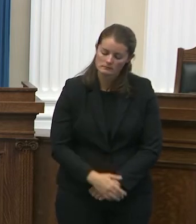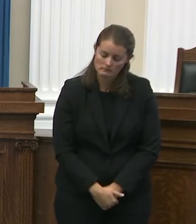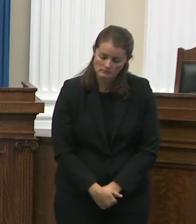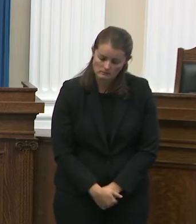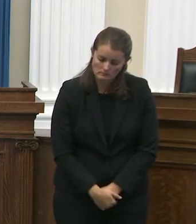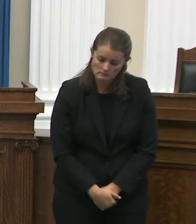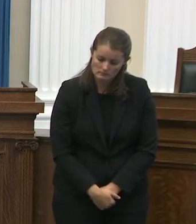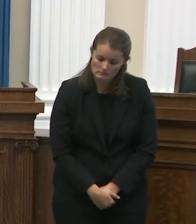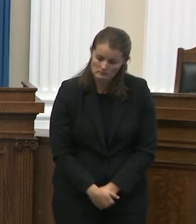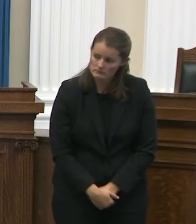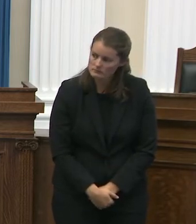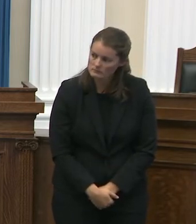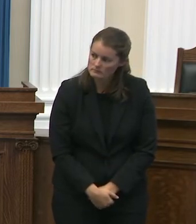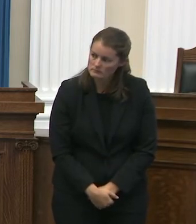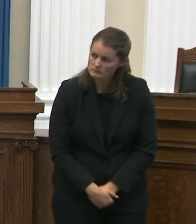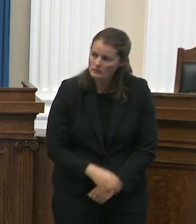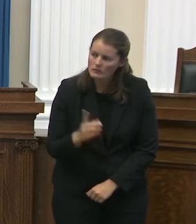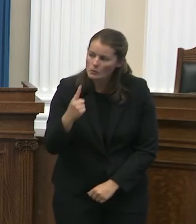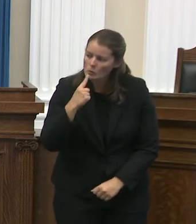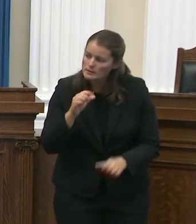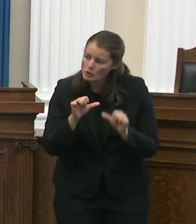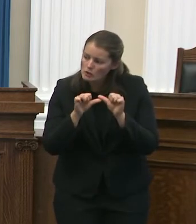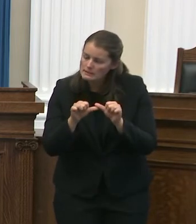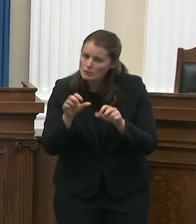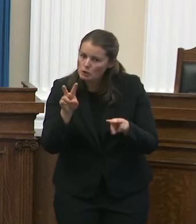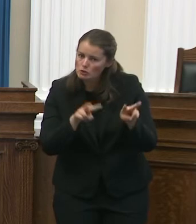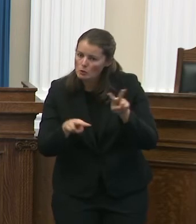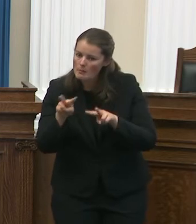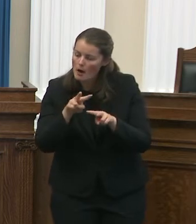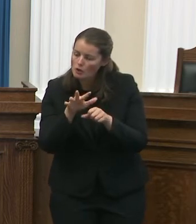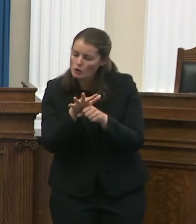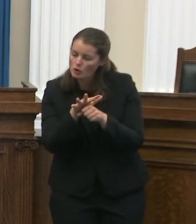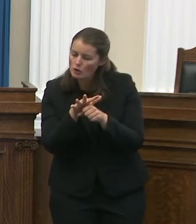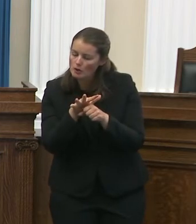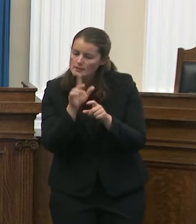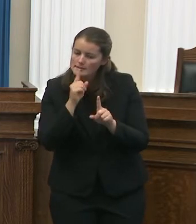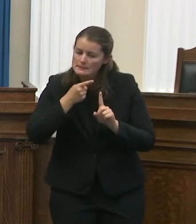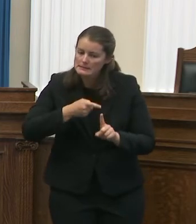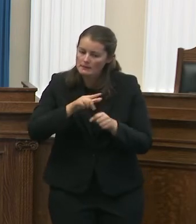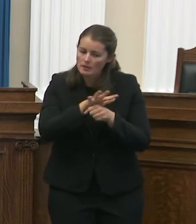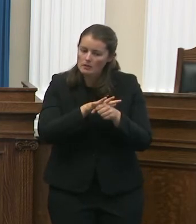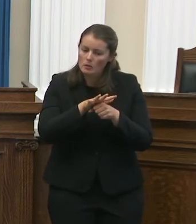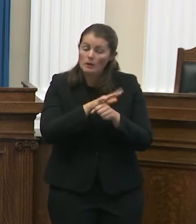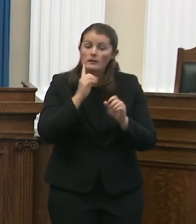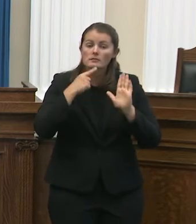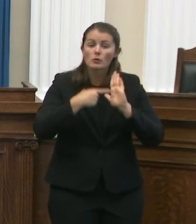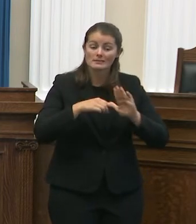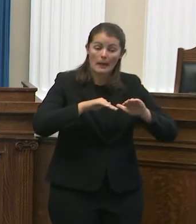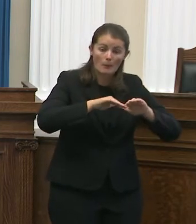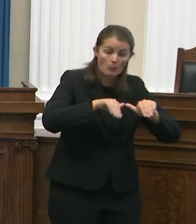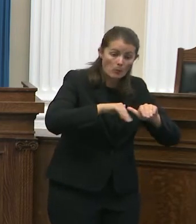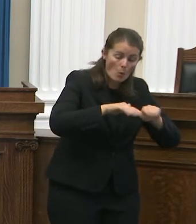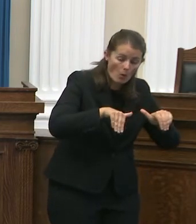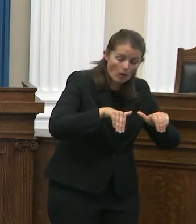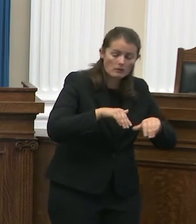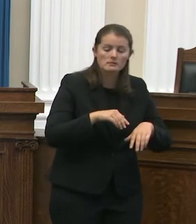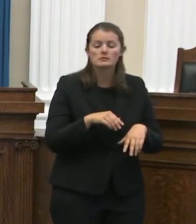to monitor locations like hotel pools and casino floors. Mr. Cage and Dr.